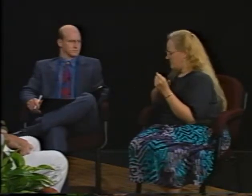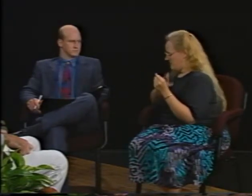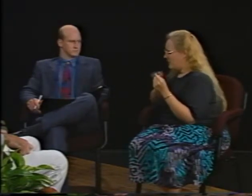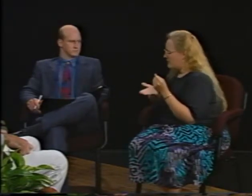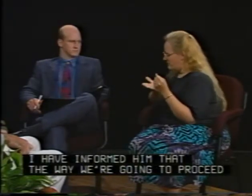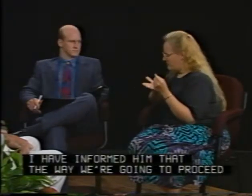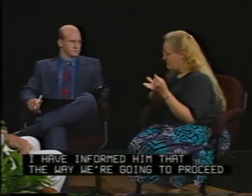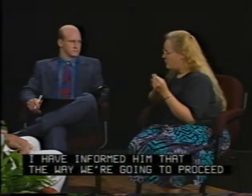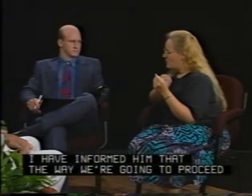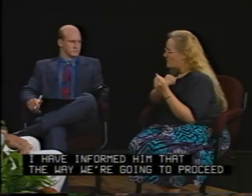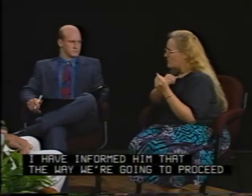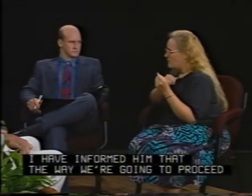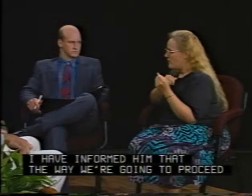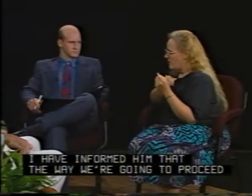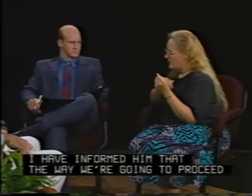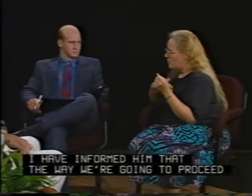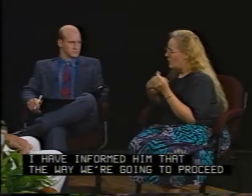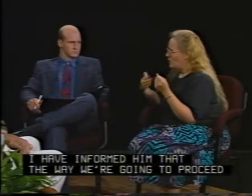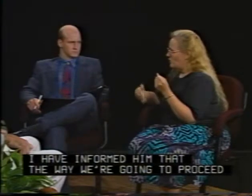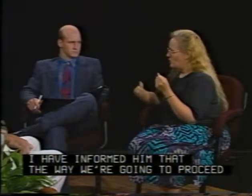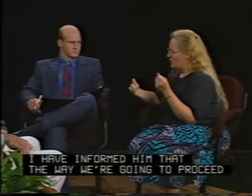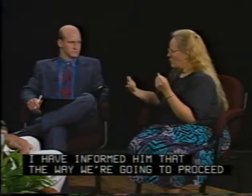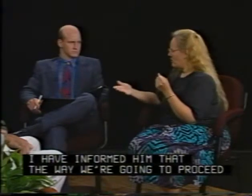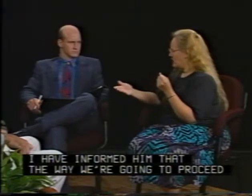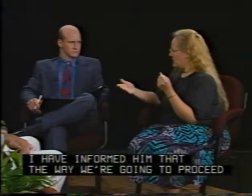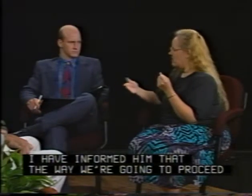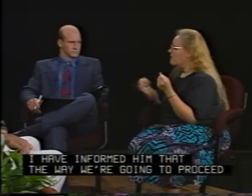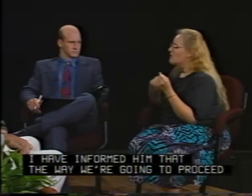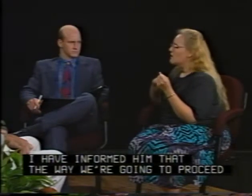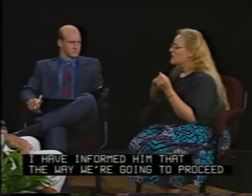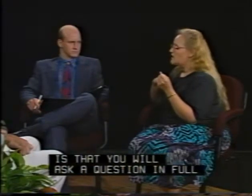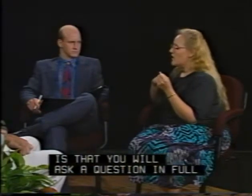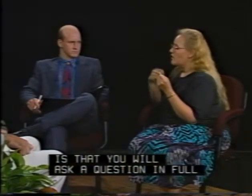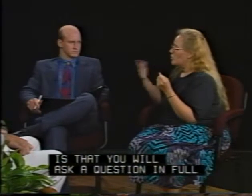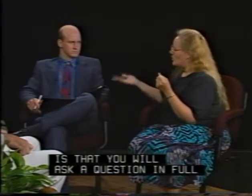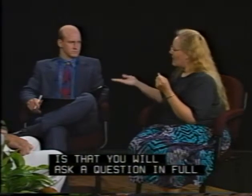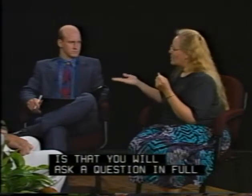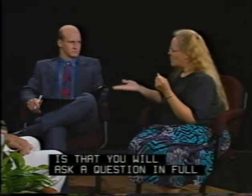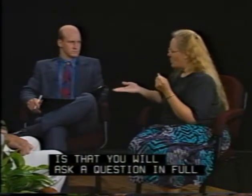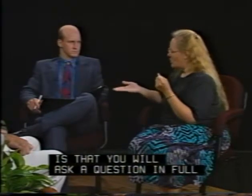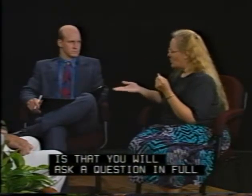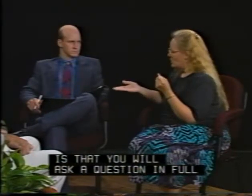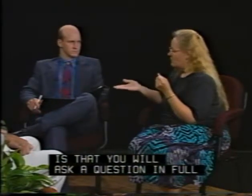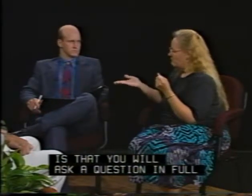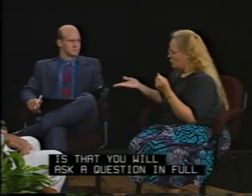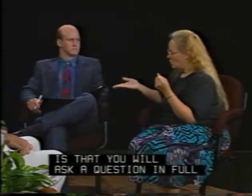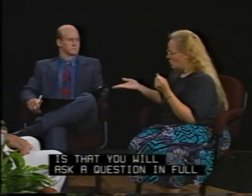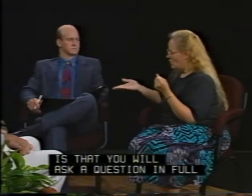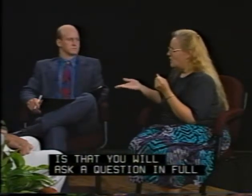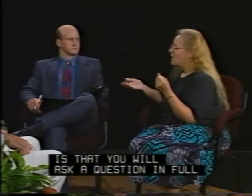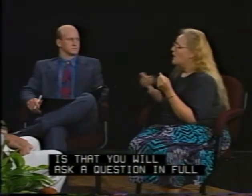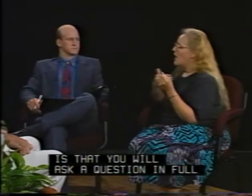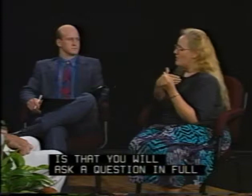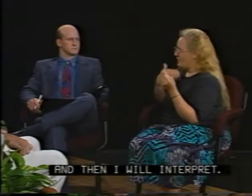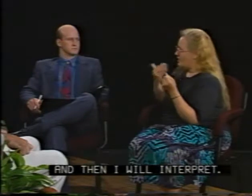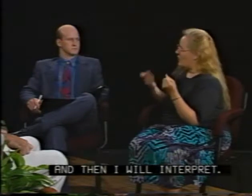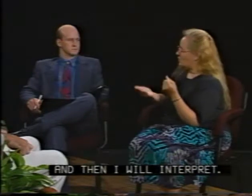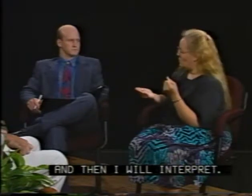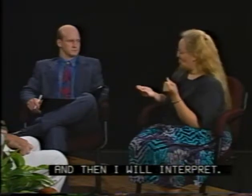I have informed him that the way we're going to proceed is that you will ask a question in full, and then I will